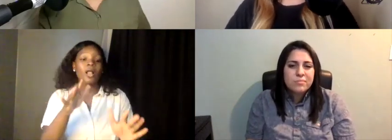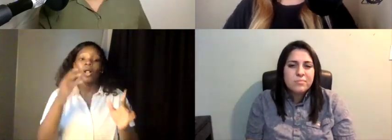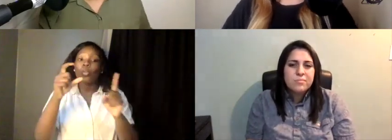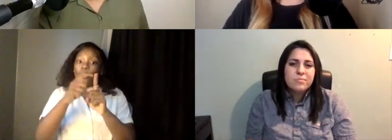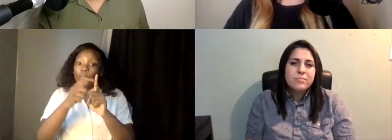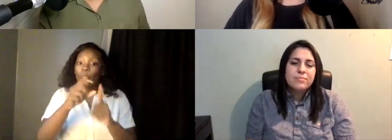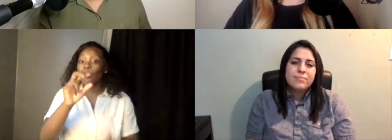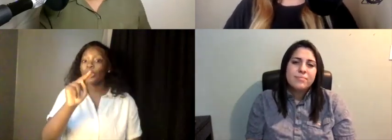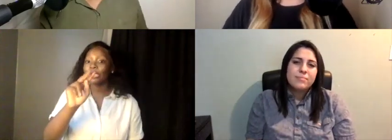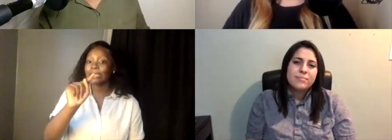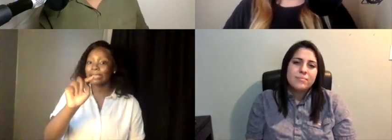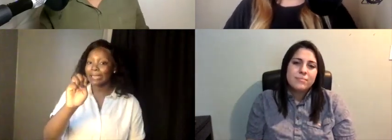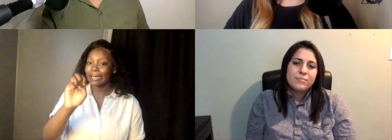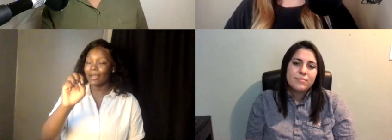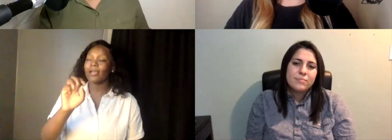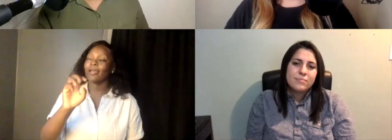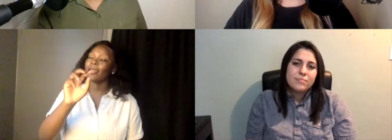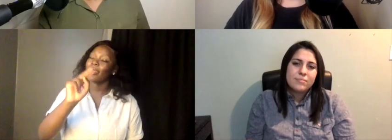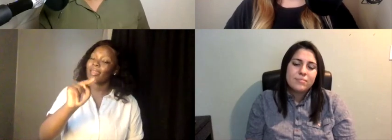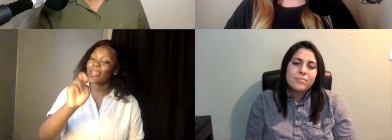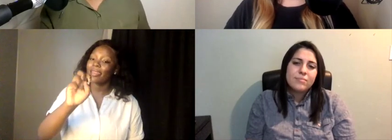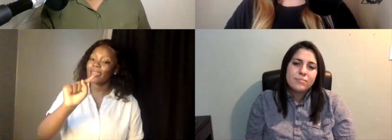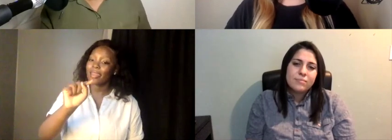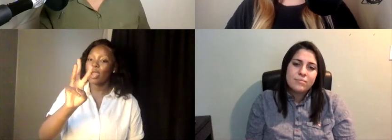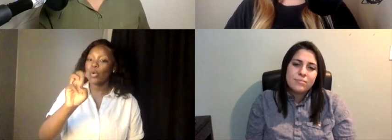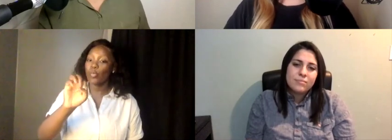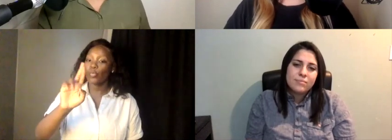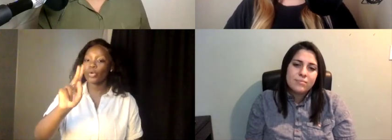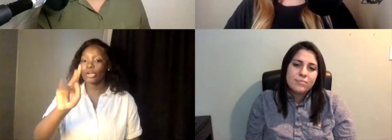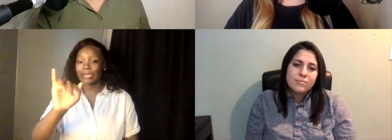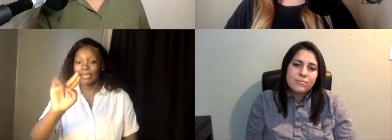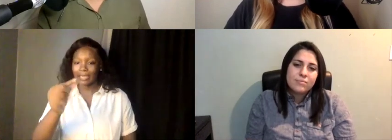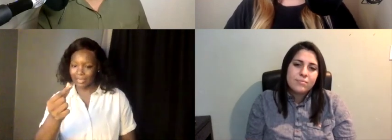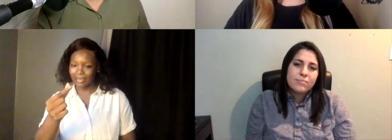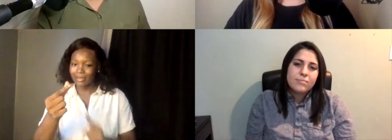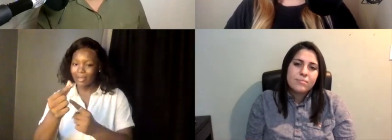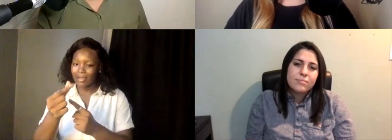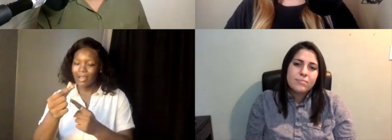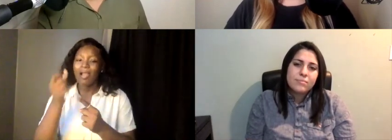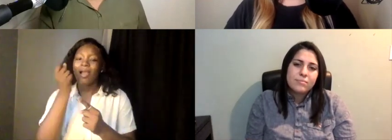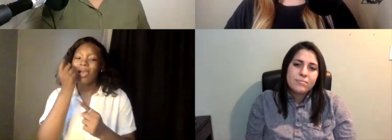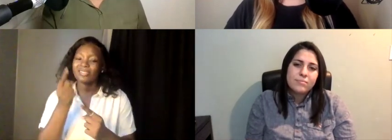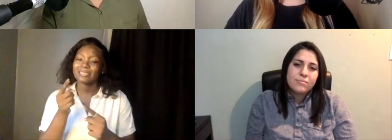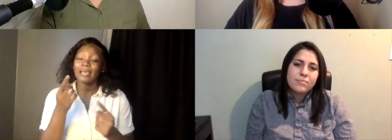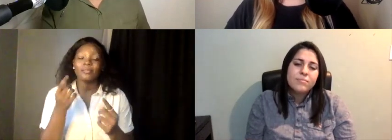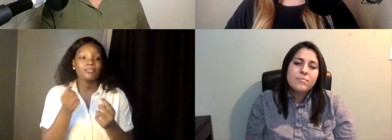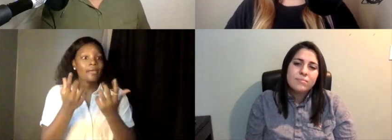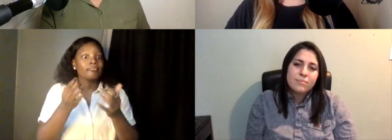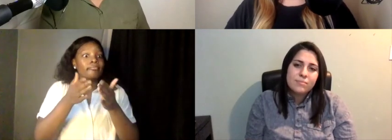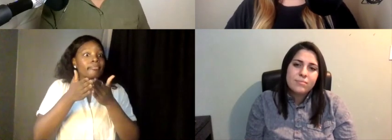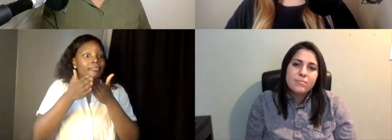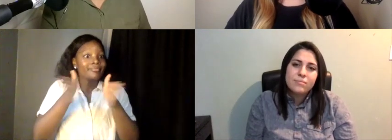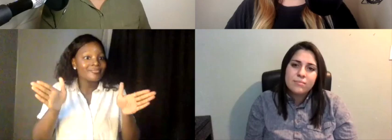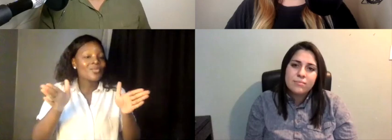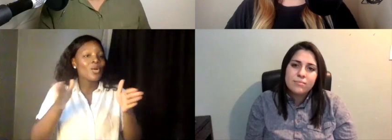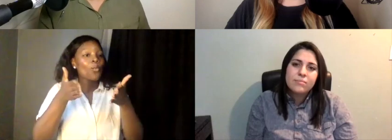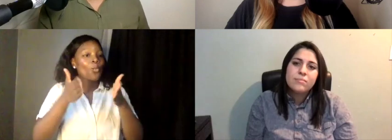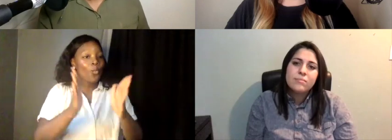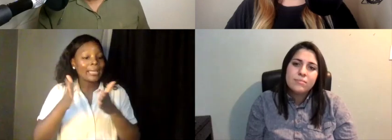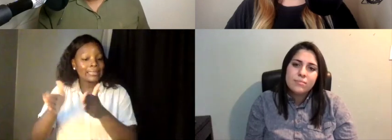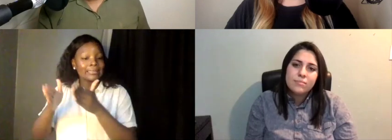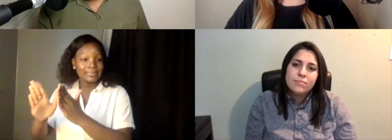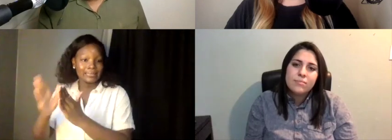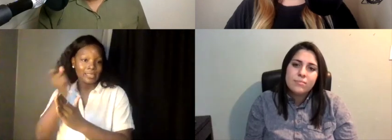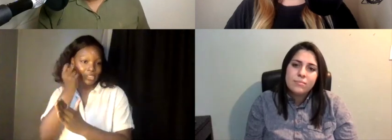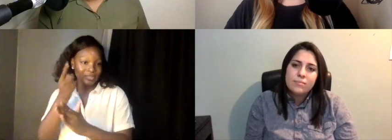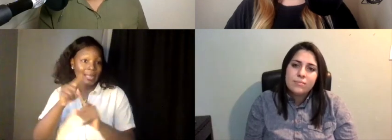we talked about, it can be a spectrum, right? There's so many different ways to network. But that's one thing, like you don't need to be a communication